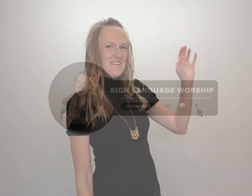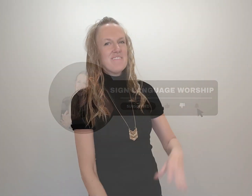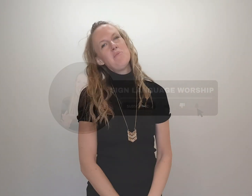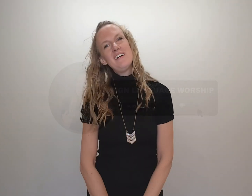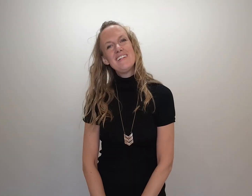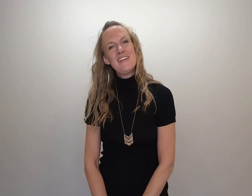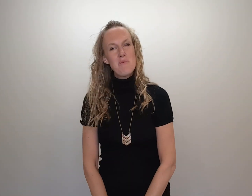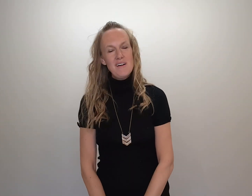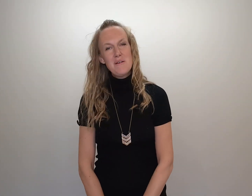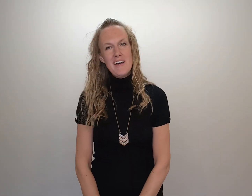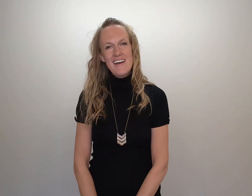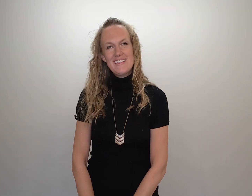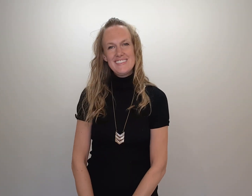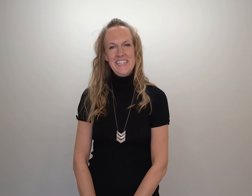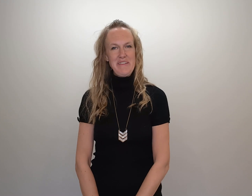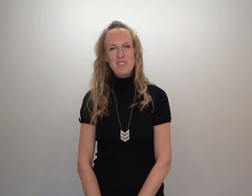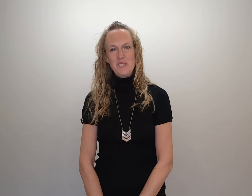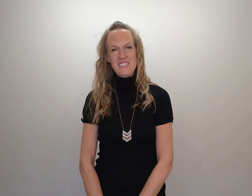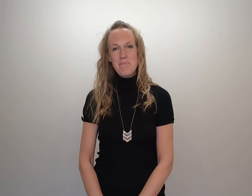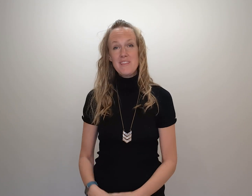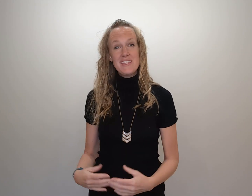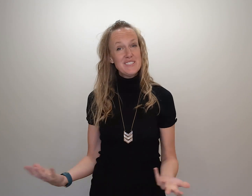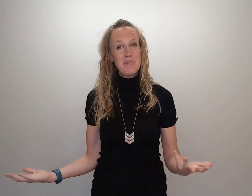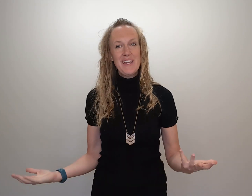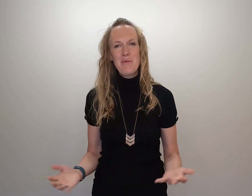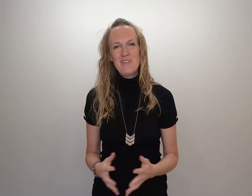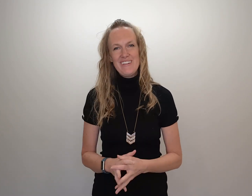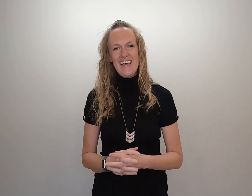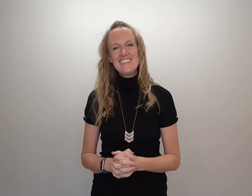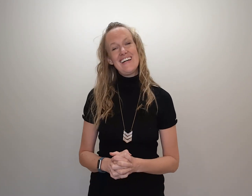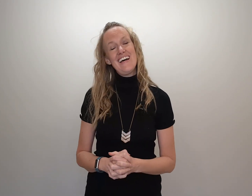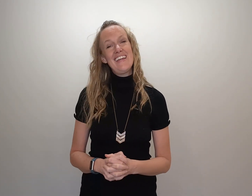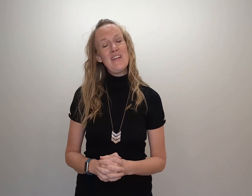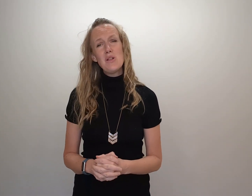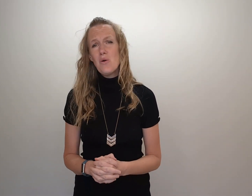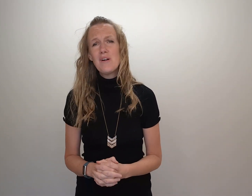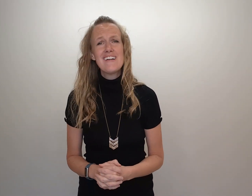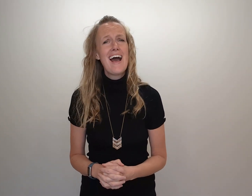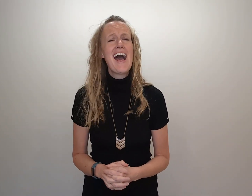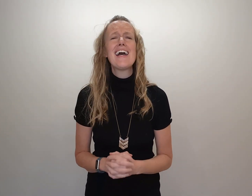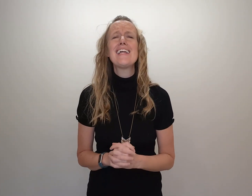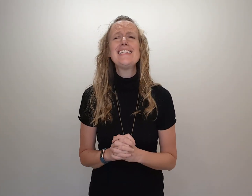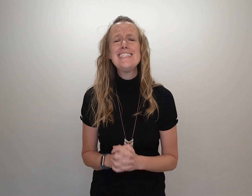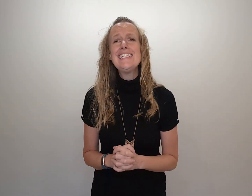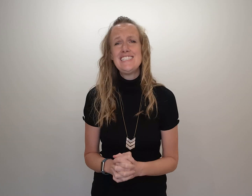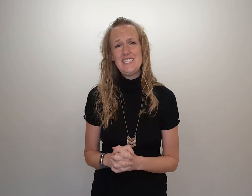Hello everyone and welcome back to Sign Language Worship. This week we're learning how to sign Lord, I Need